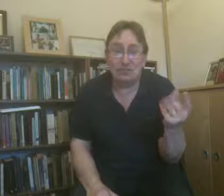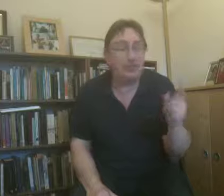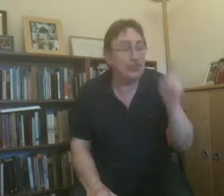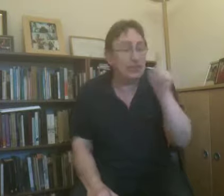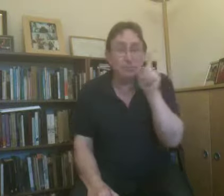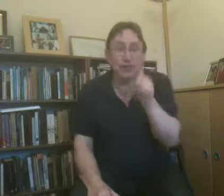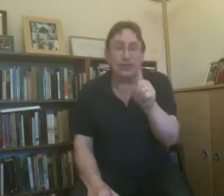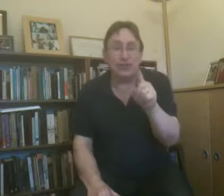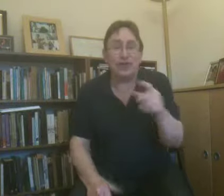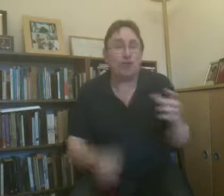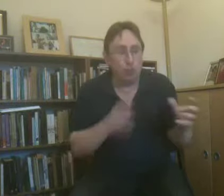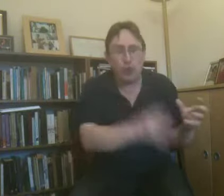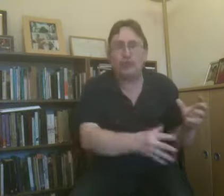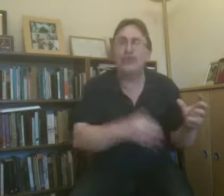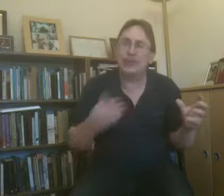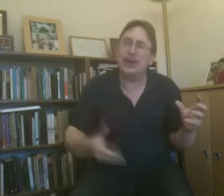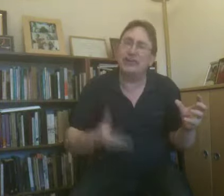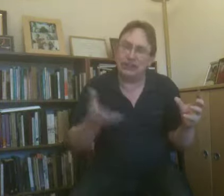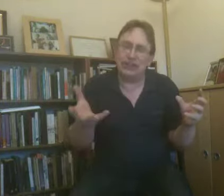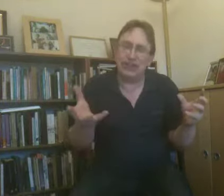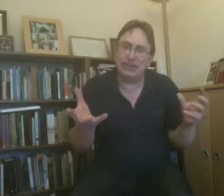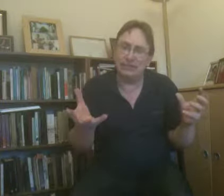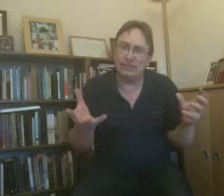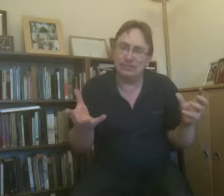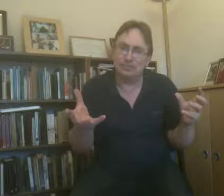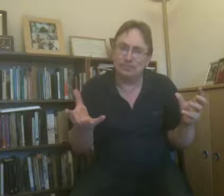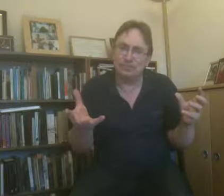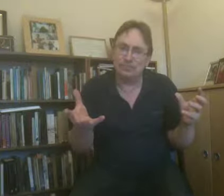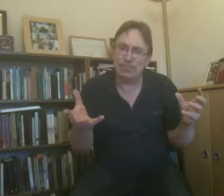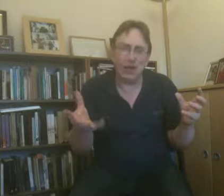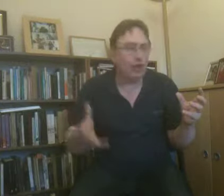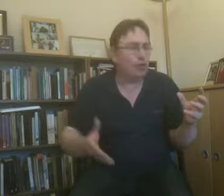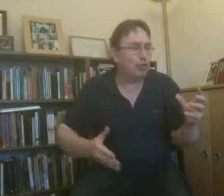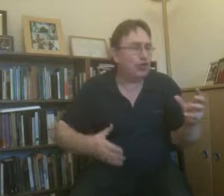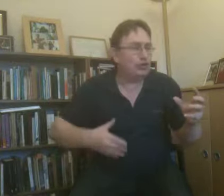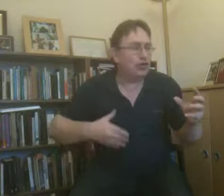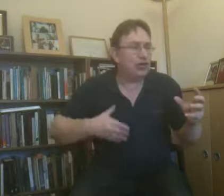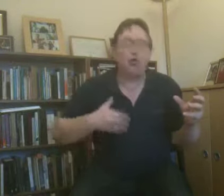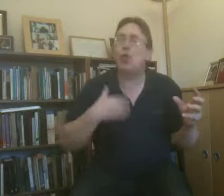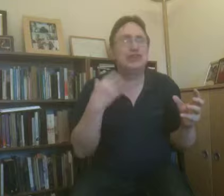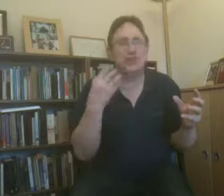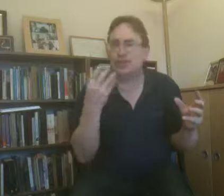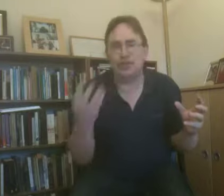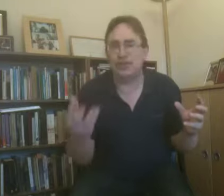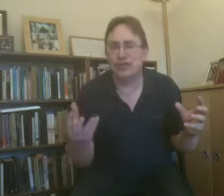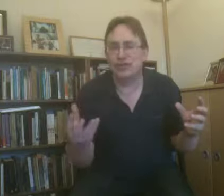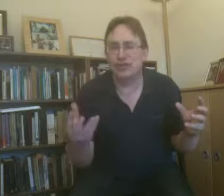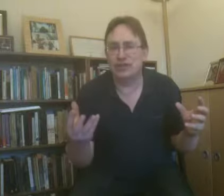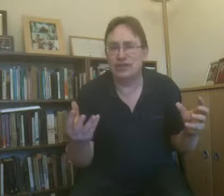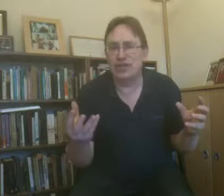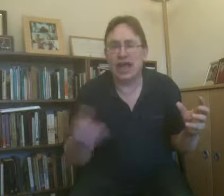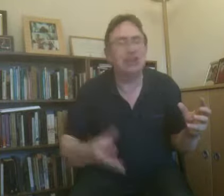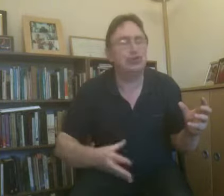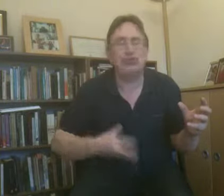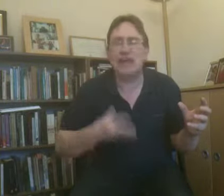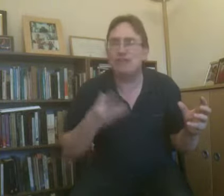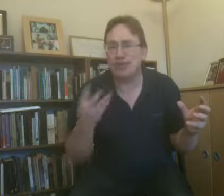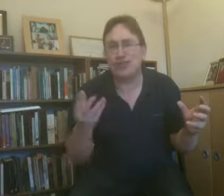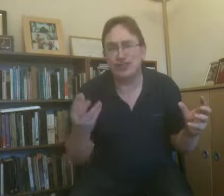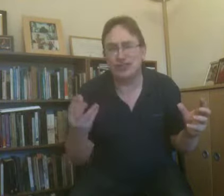he said, but the water that I shall give will quench your thirst and you will never thirst